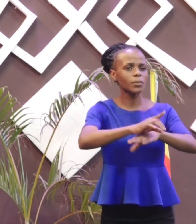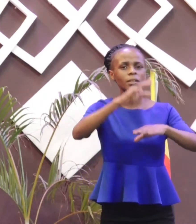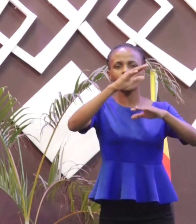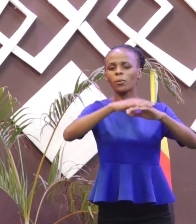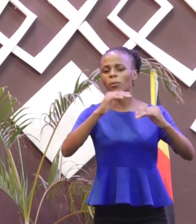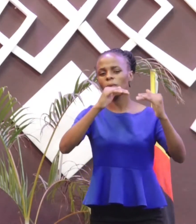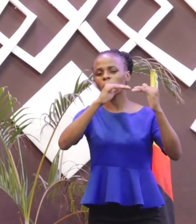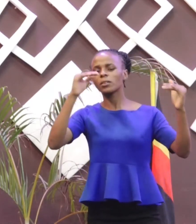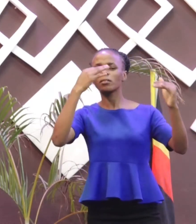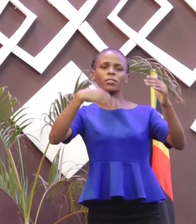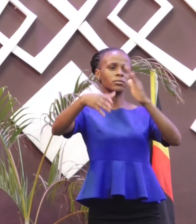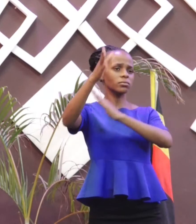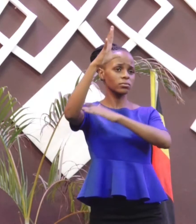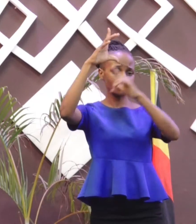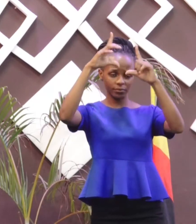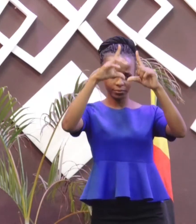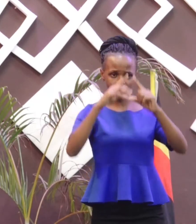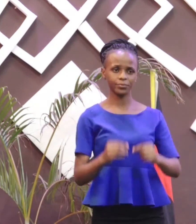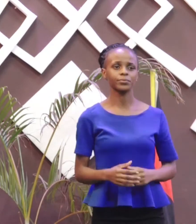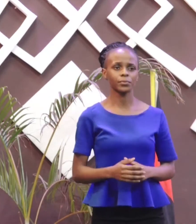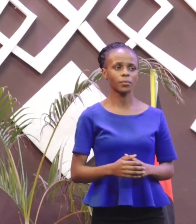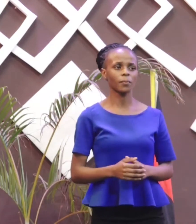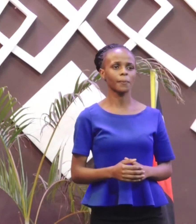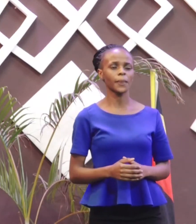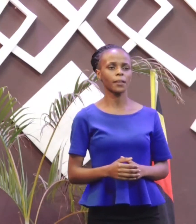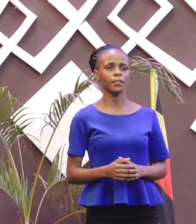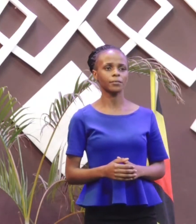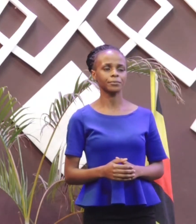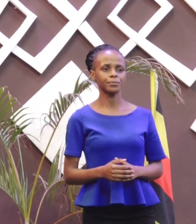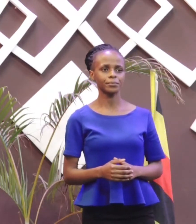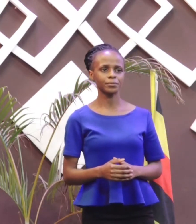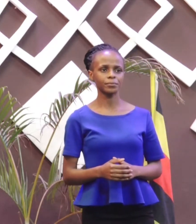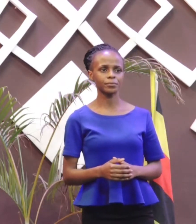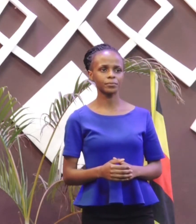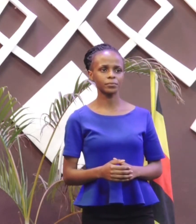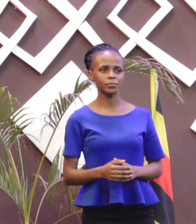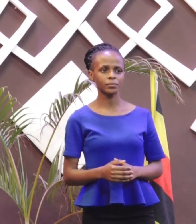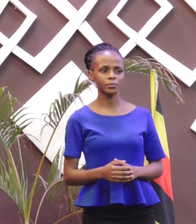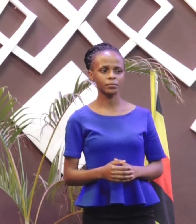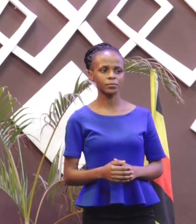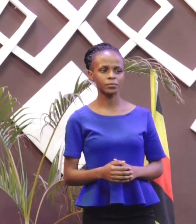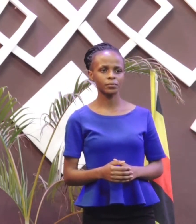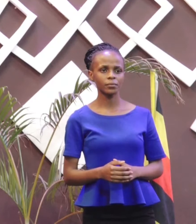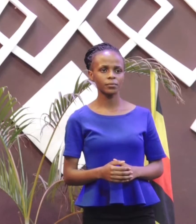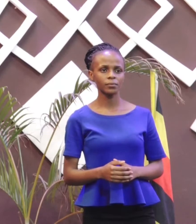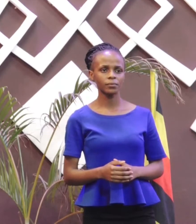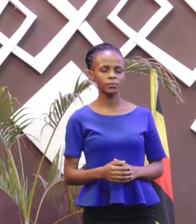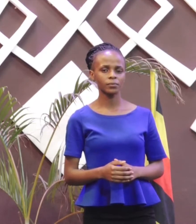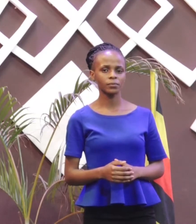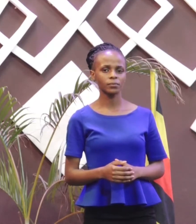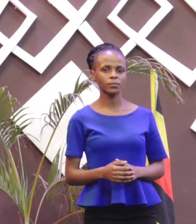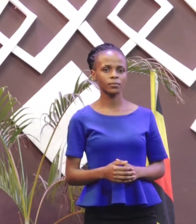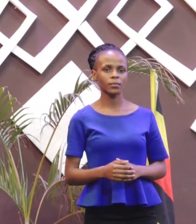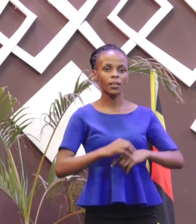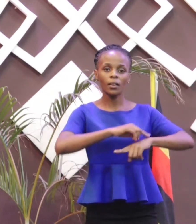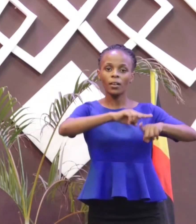kyonna abantu kye banayogera, naye tugenda kupima byonna nga tukozesa Bible nga standard yaffe.